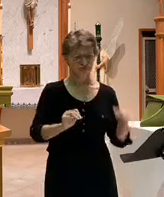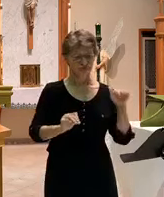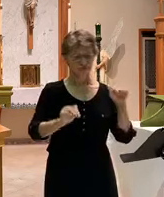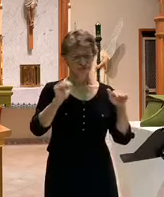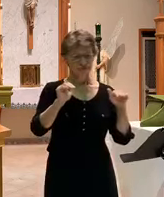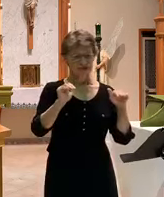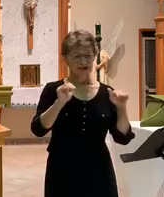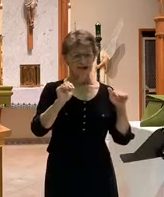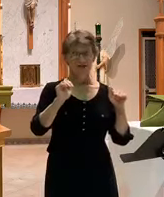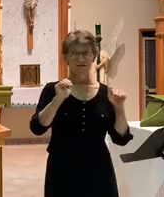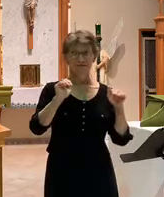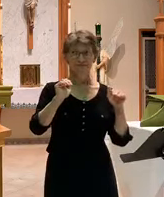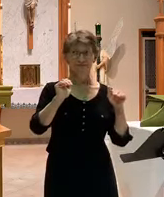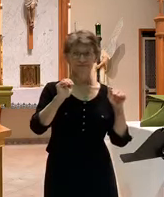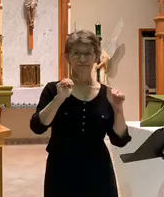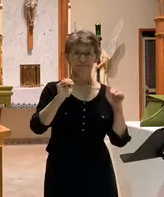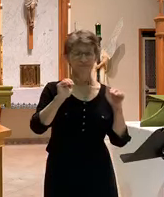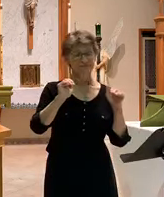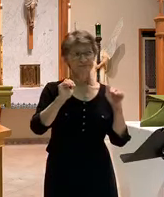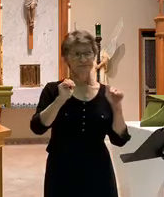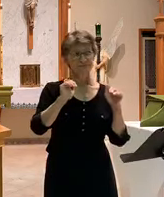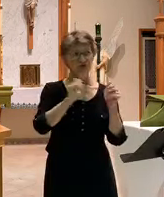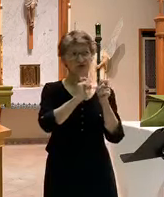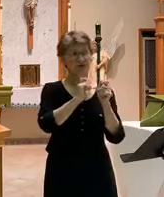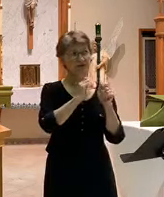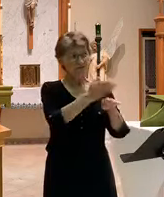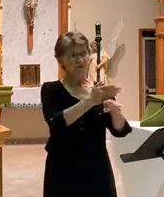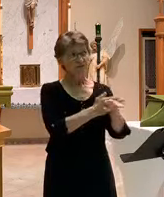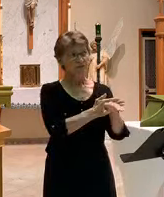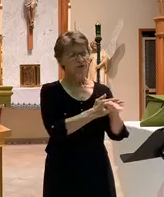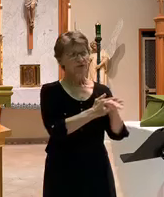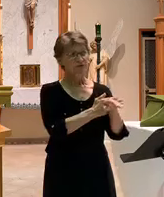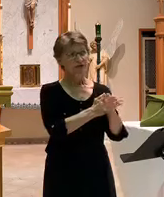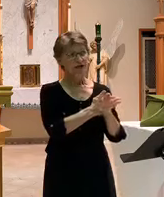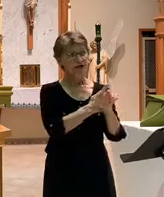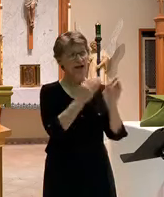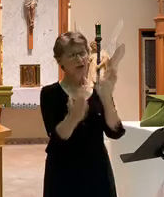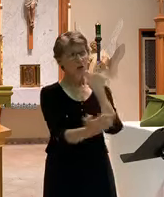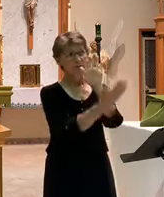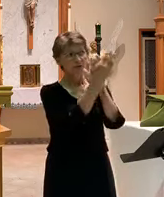given the time to repent and come before God and forgiveness.